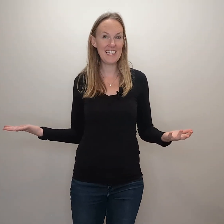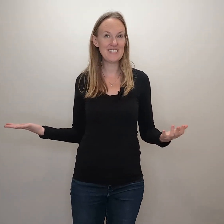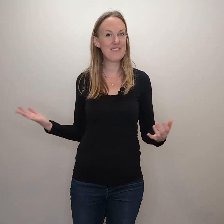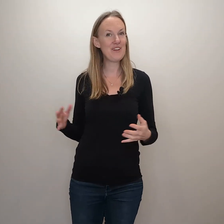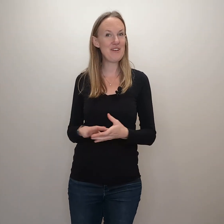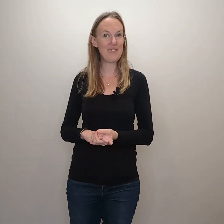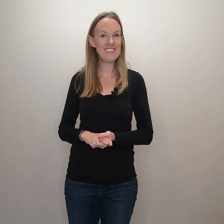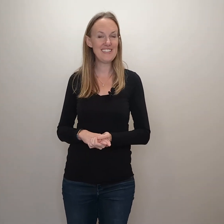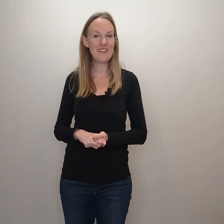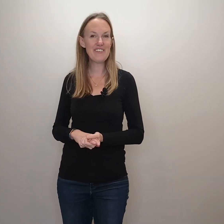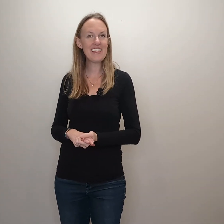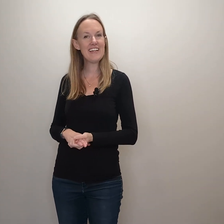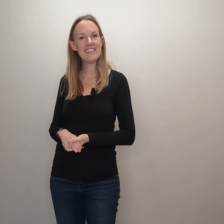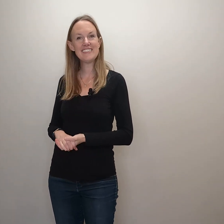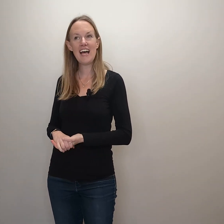signs for anointed over the years.